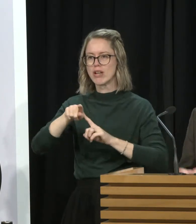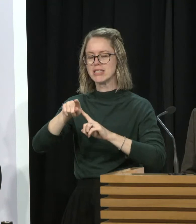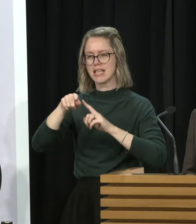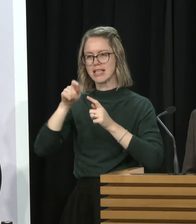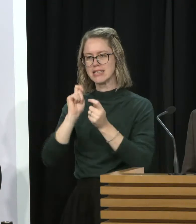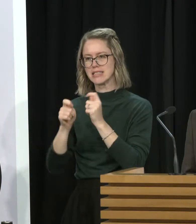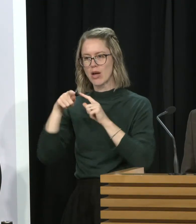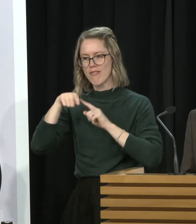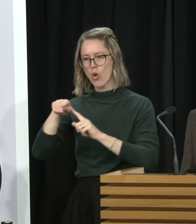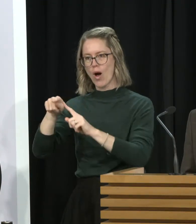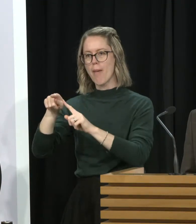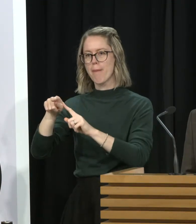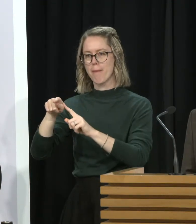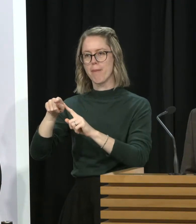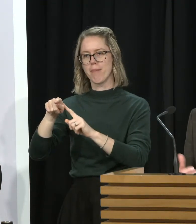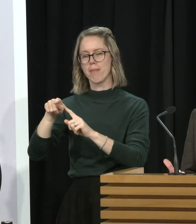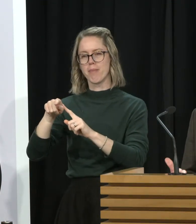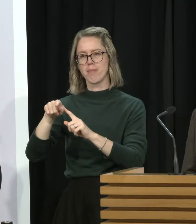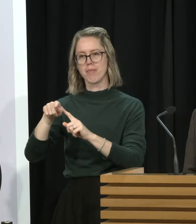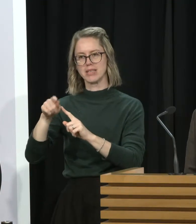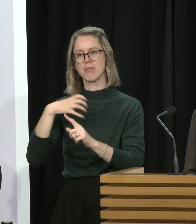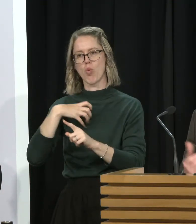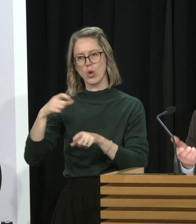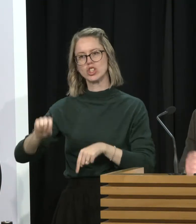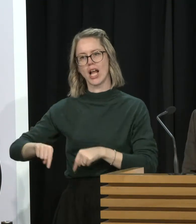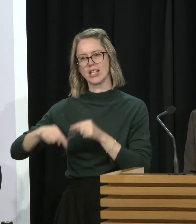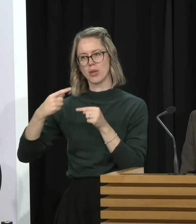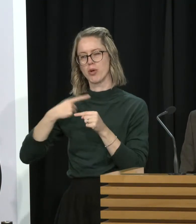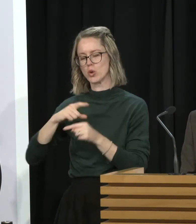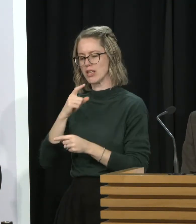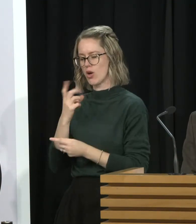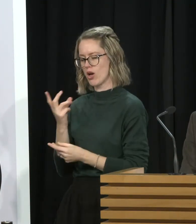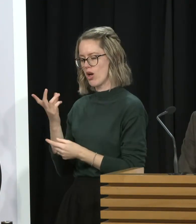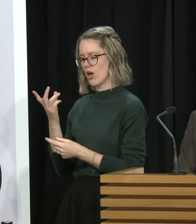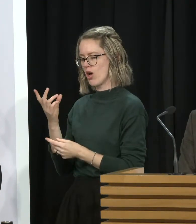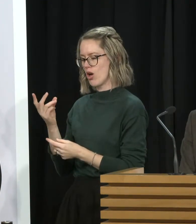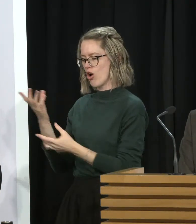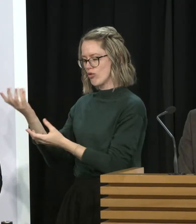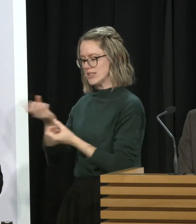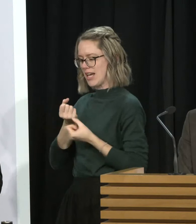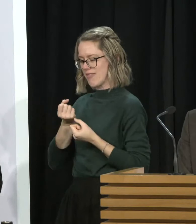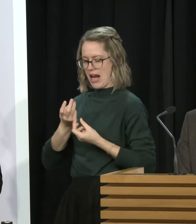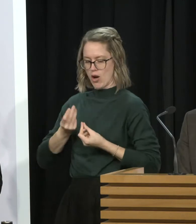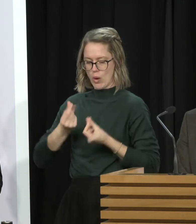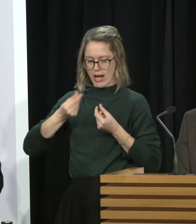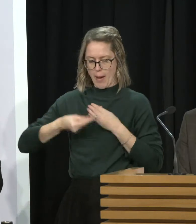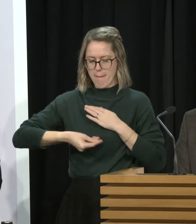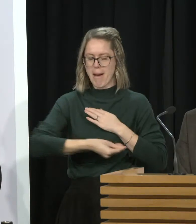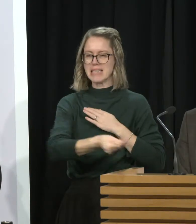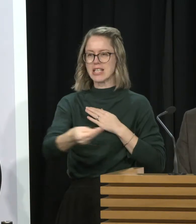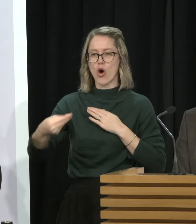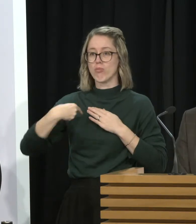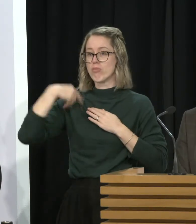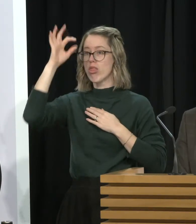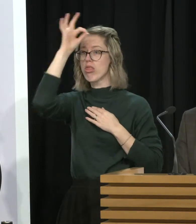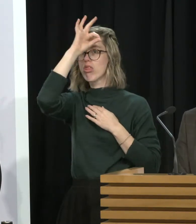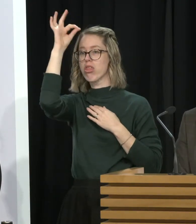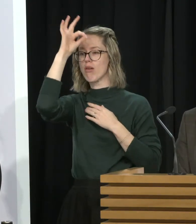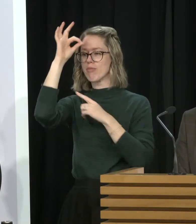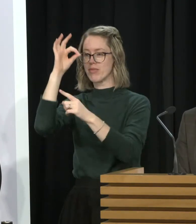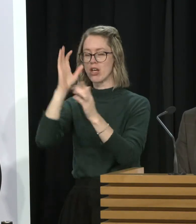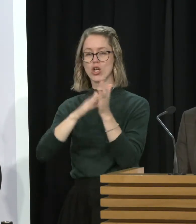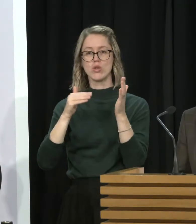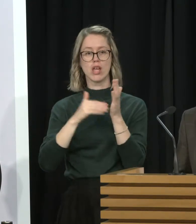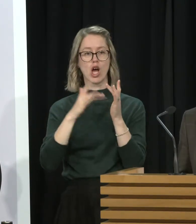testing, follow-up approach much more challenging, and this is what we've seen in New South Wales. And is the New Zealand contact tracing